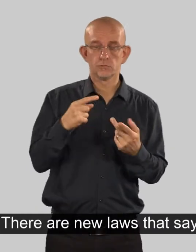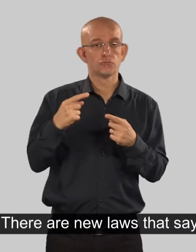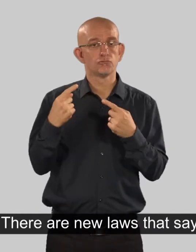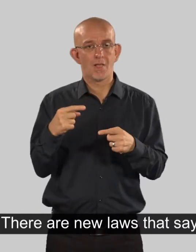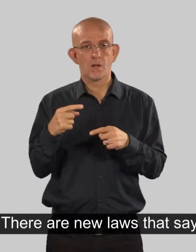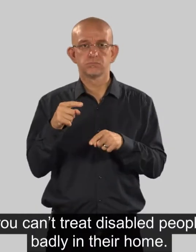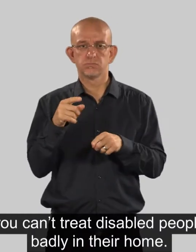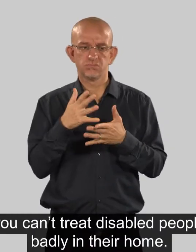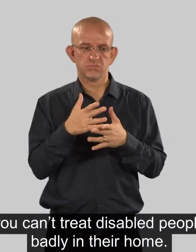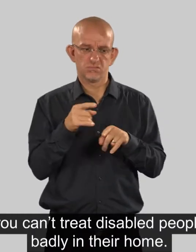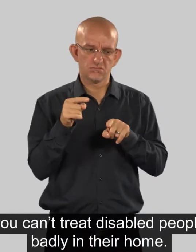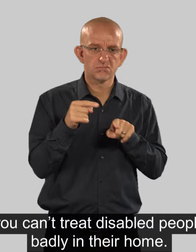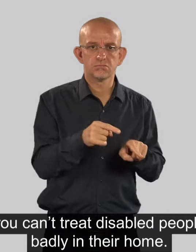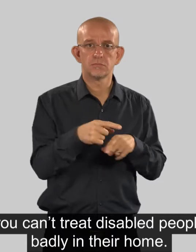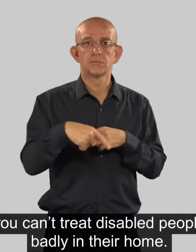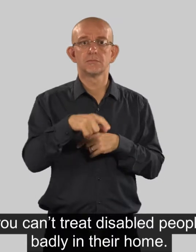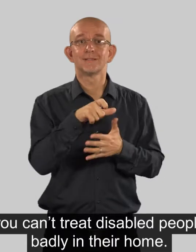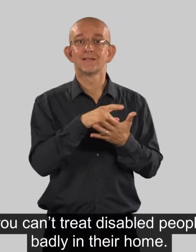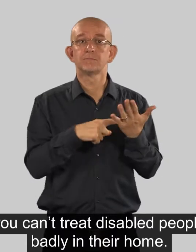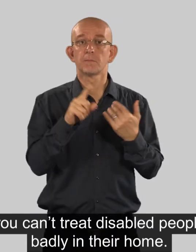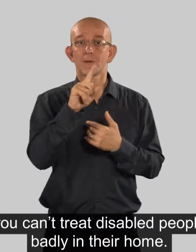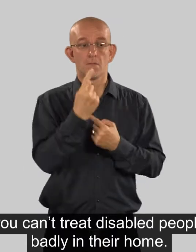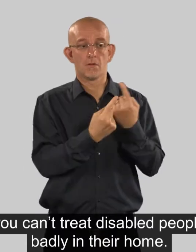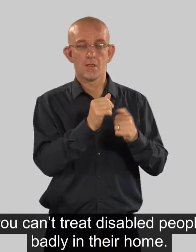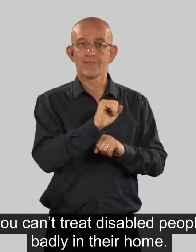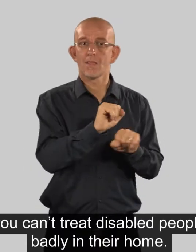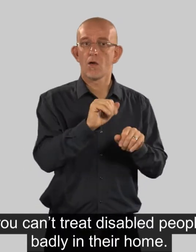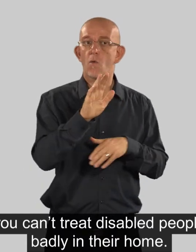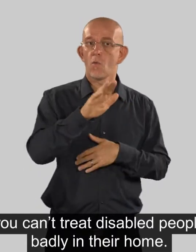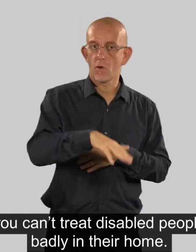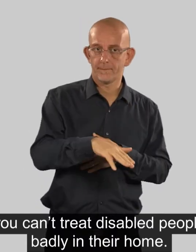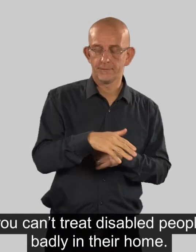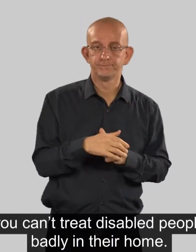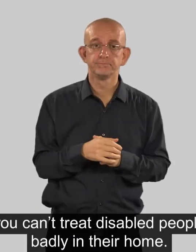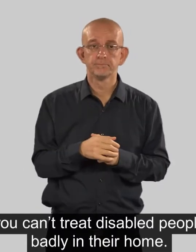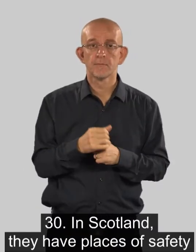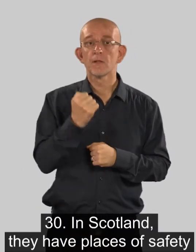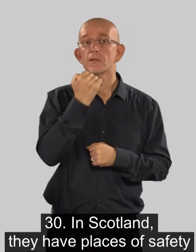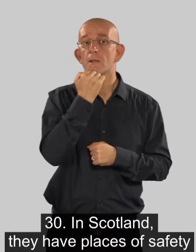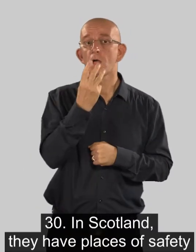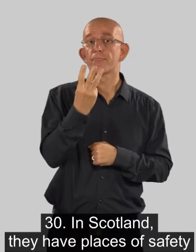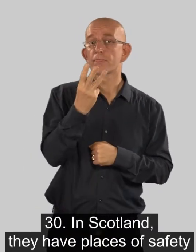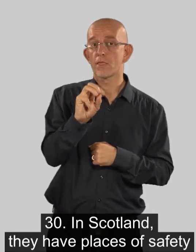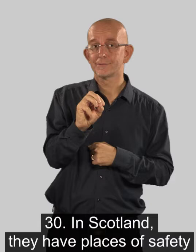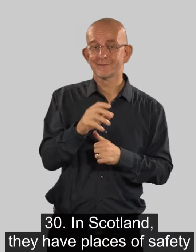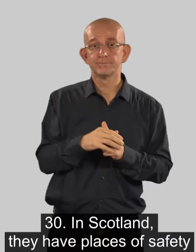There are new laws that say that you can't treat disabled people badly in their home.